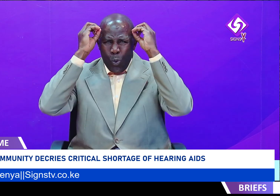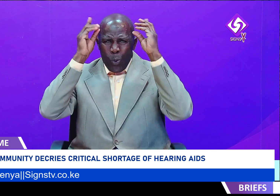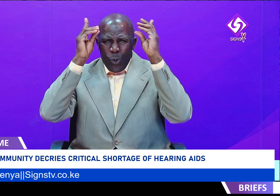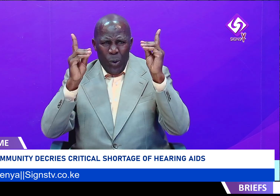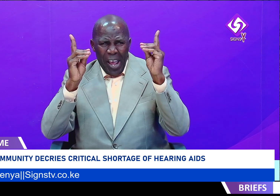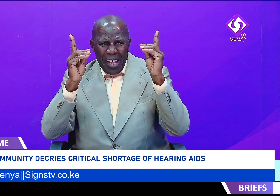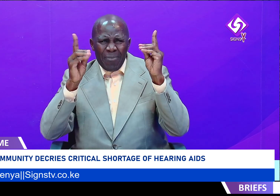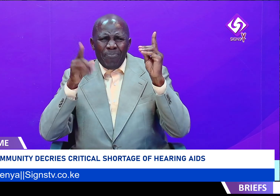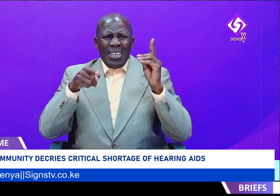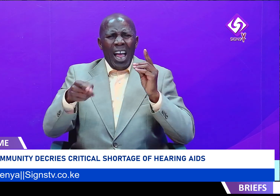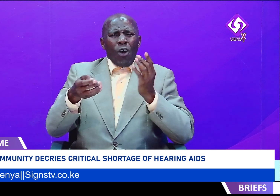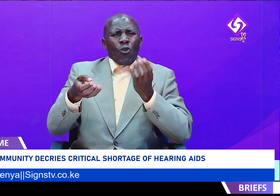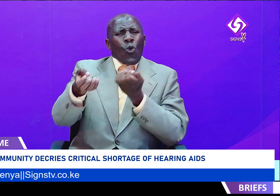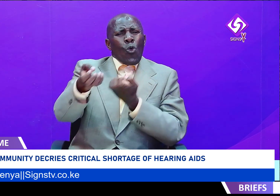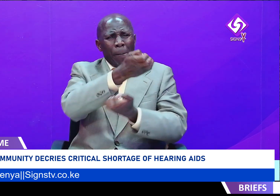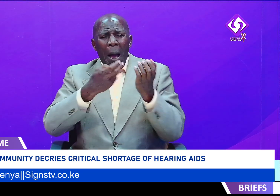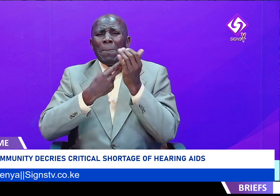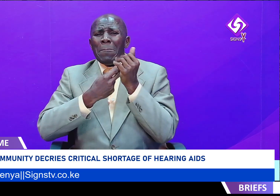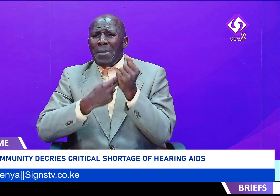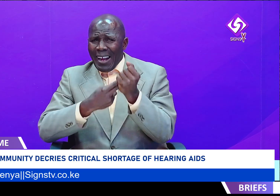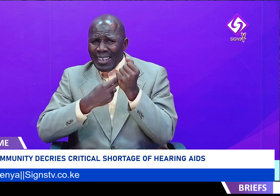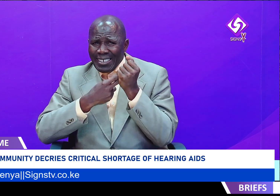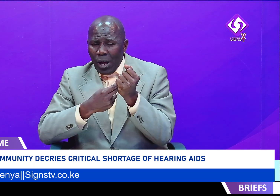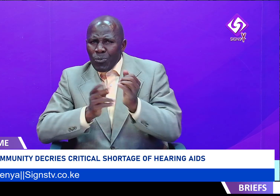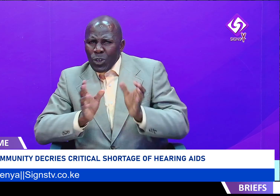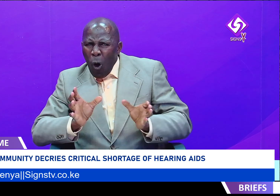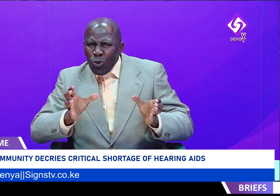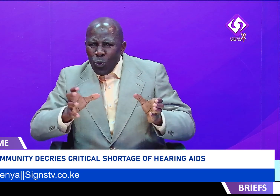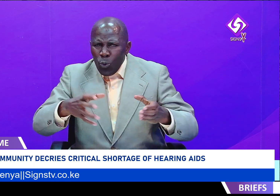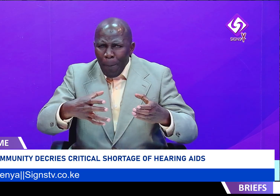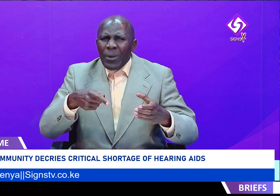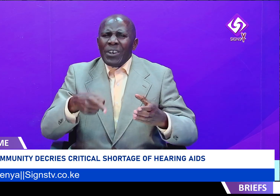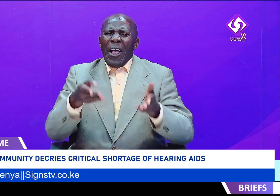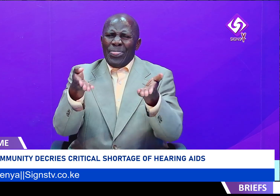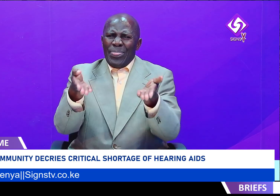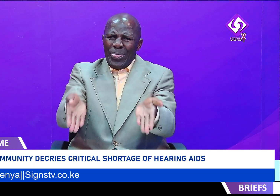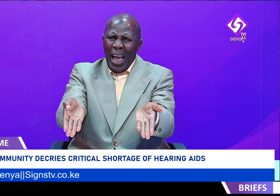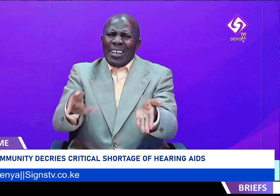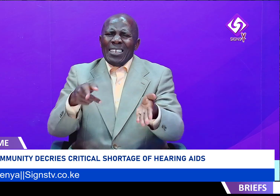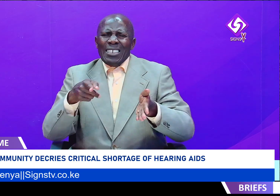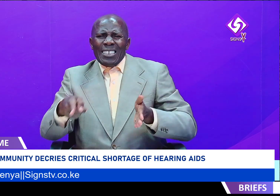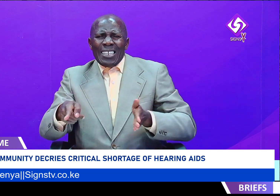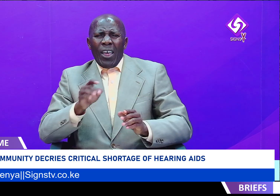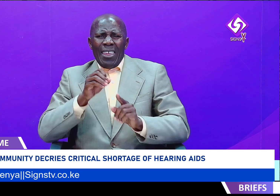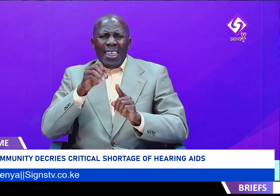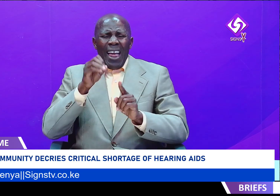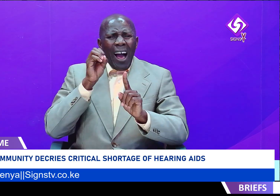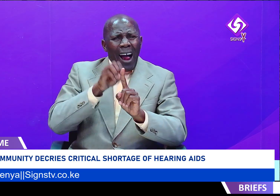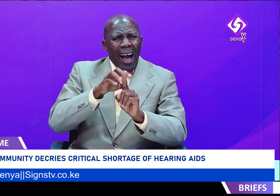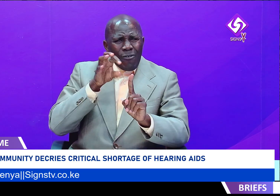of hearing aids, a situation they say is severely hindering their quality